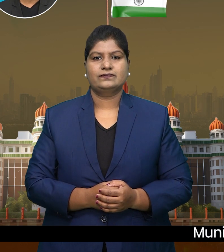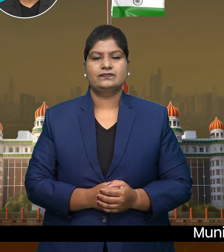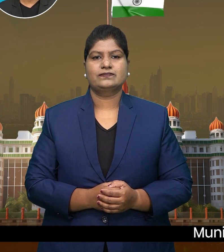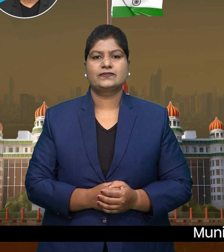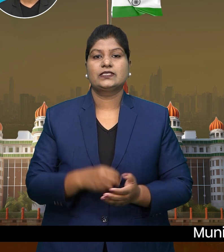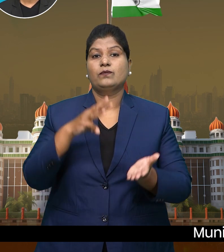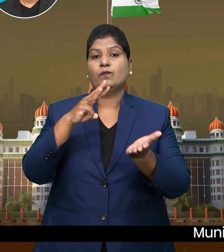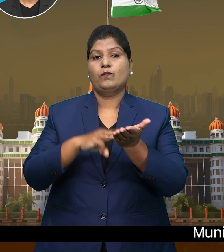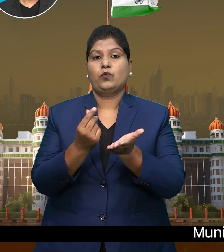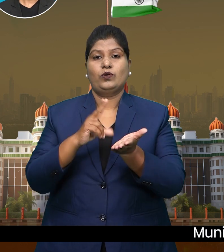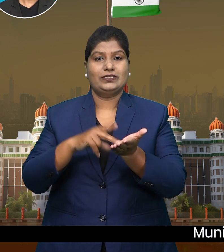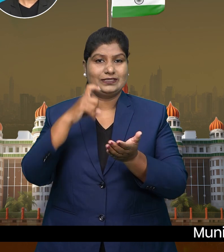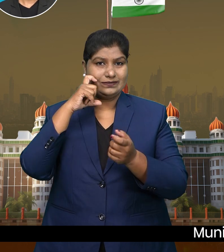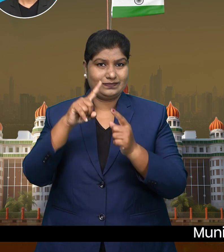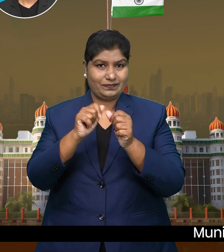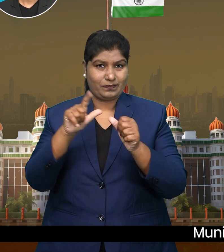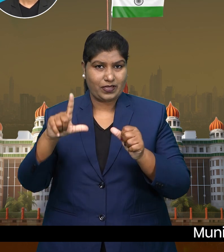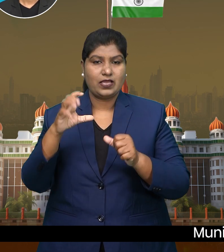Municipal Council.